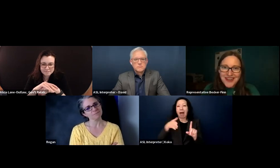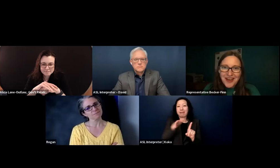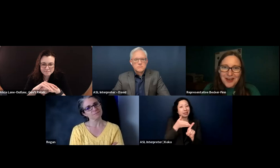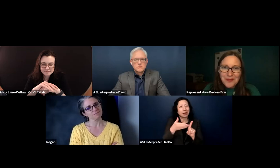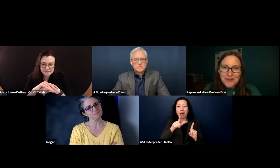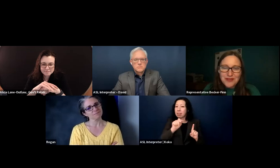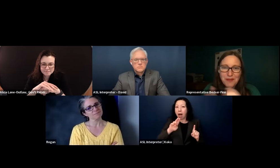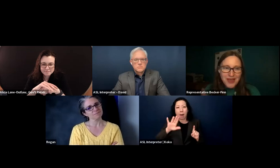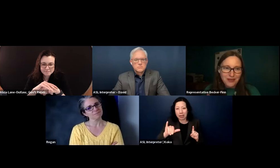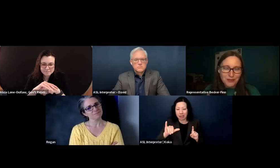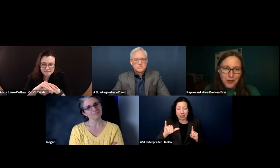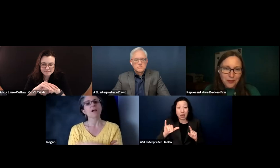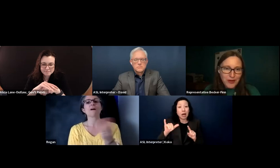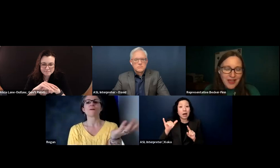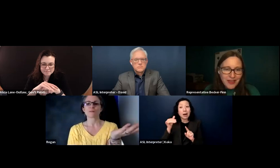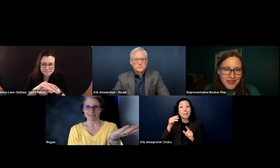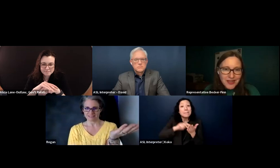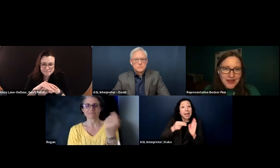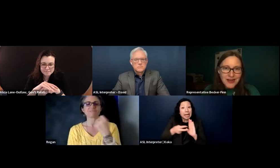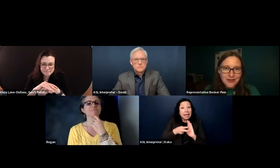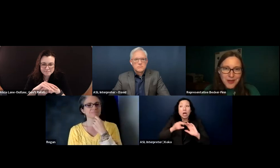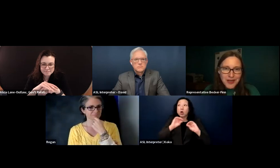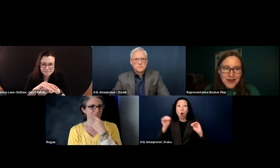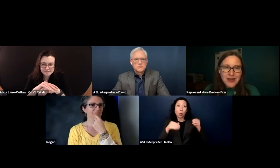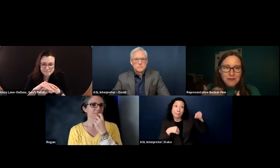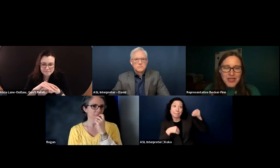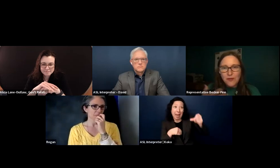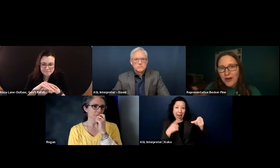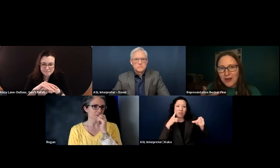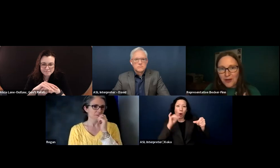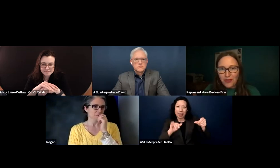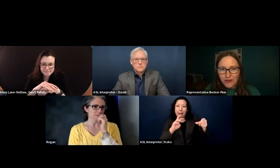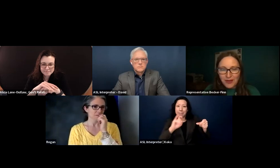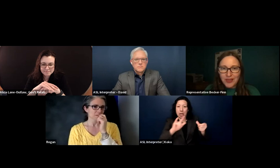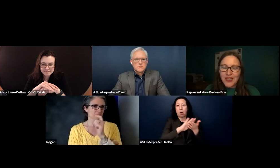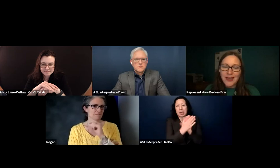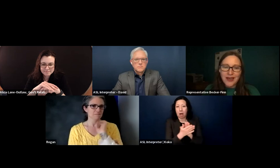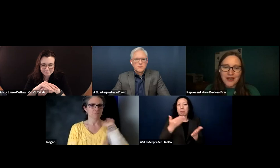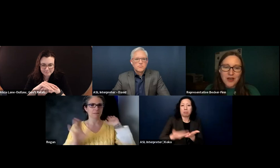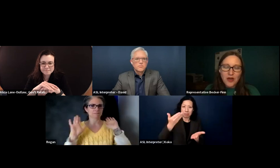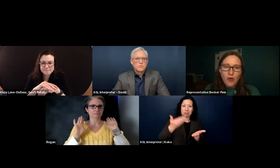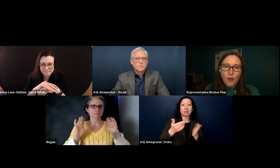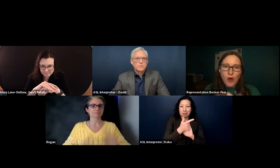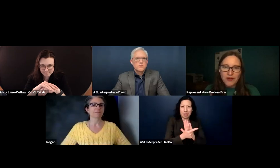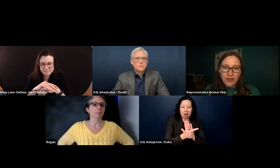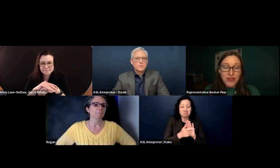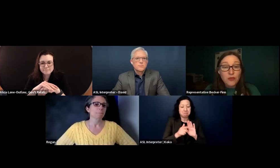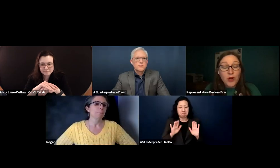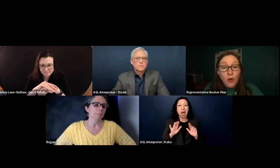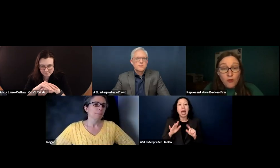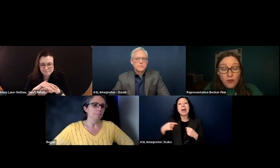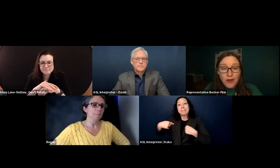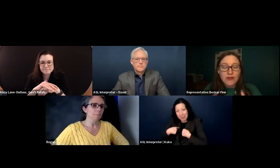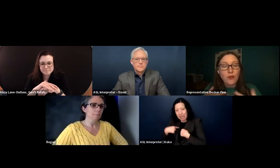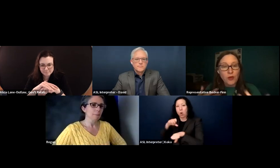paid to make this bill reality. It has been me working with the family. One of the things